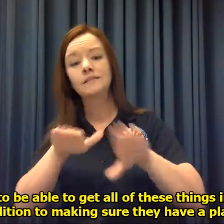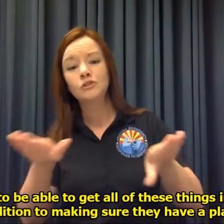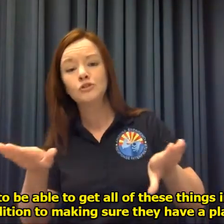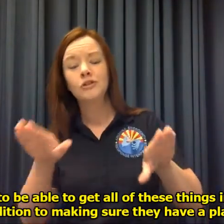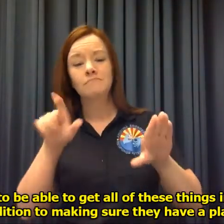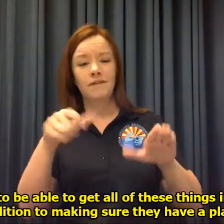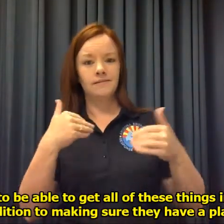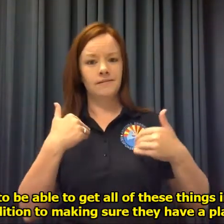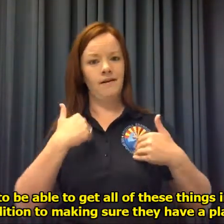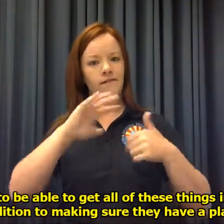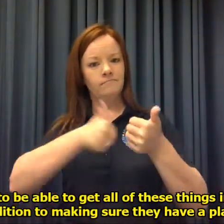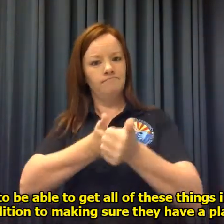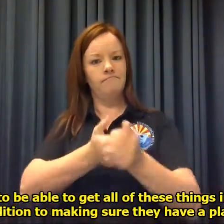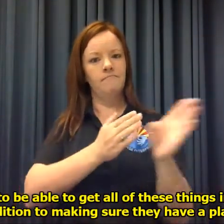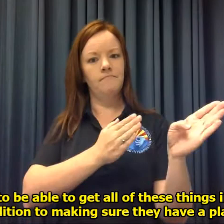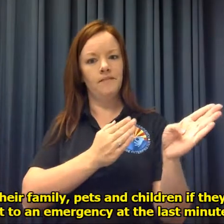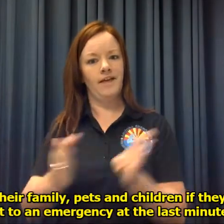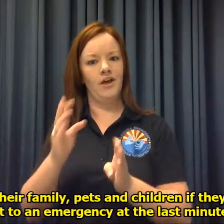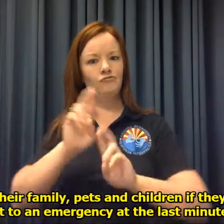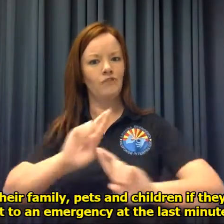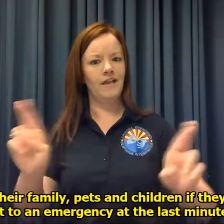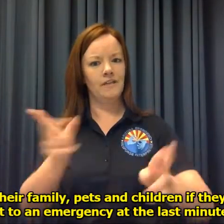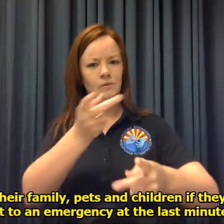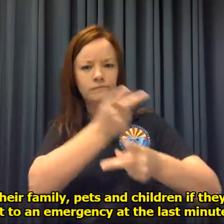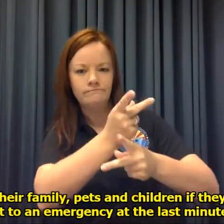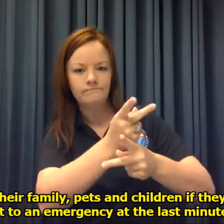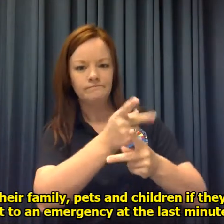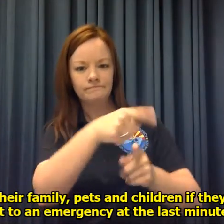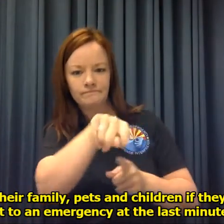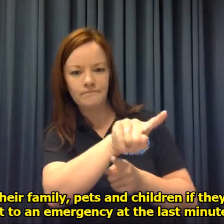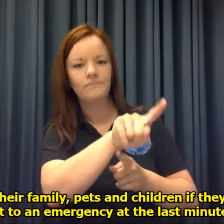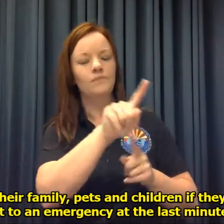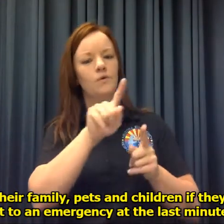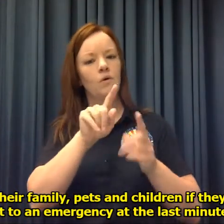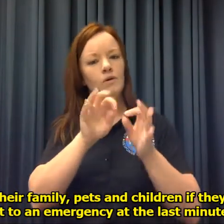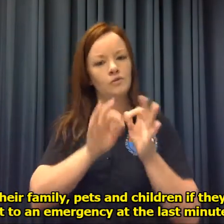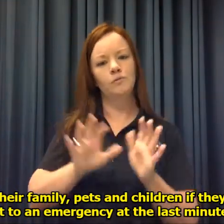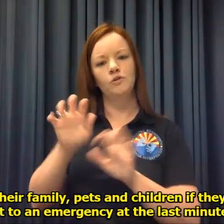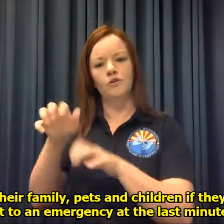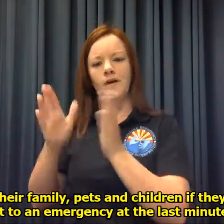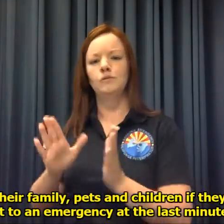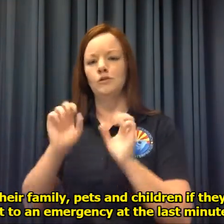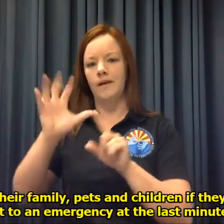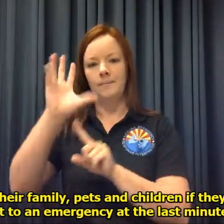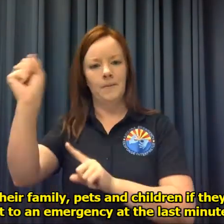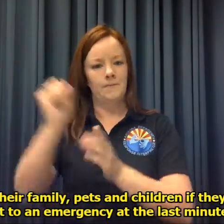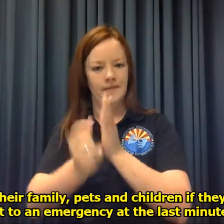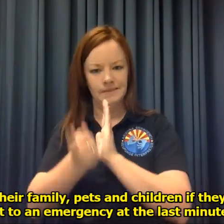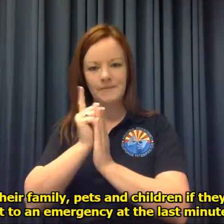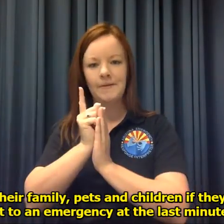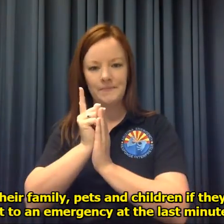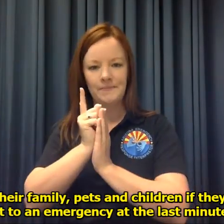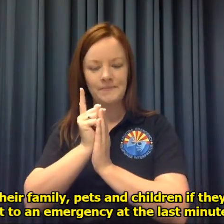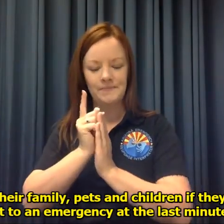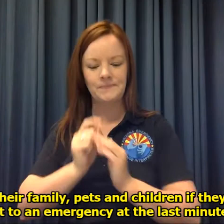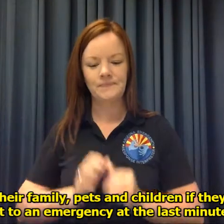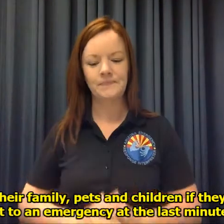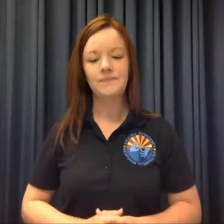in addition to making sure they have a plan to care for their family, pets, and children if they are called out to an emergency at the last minute.